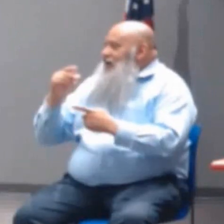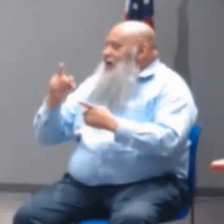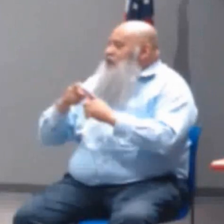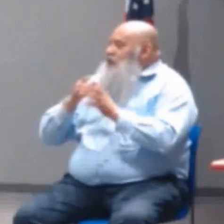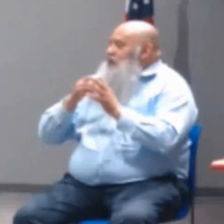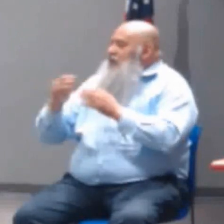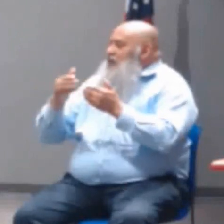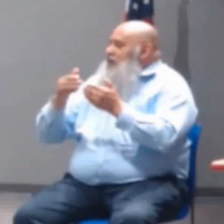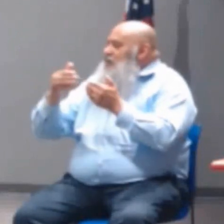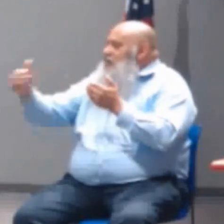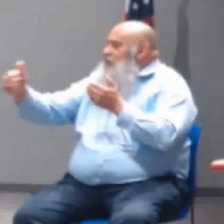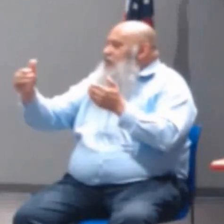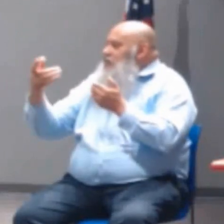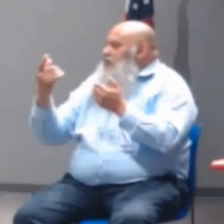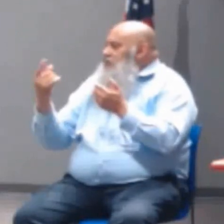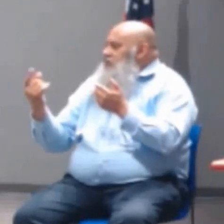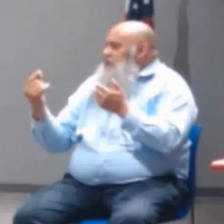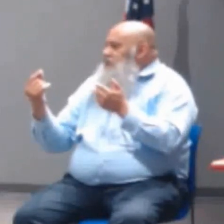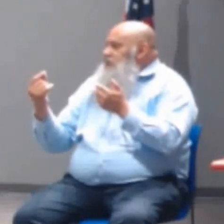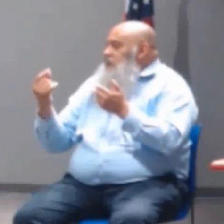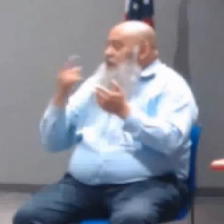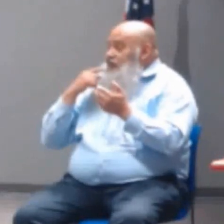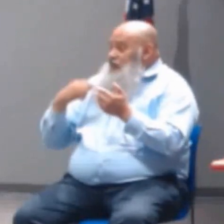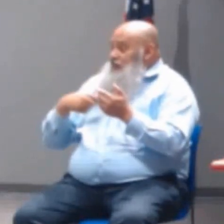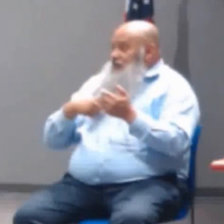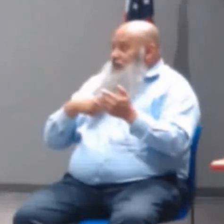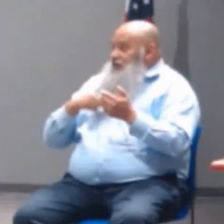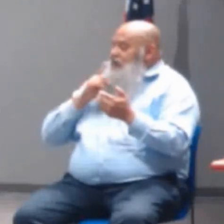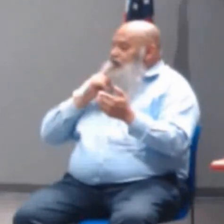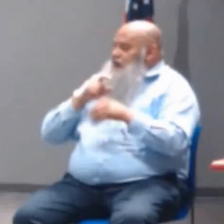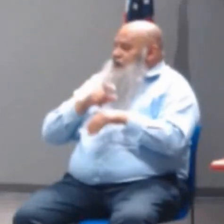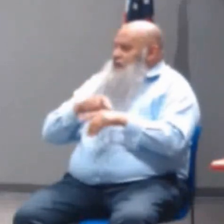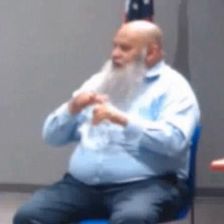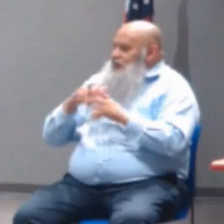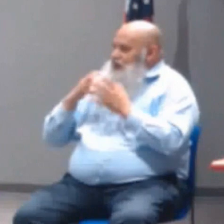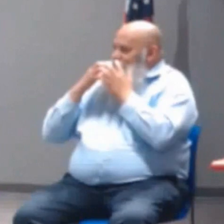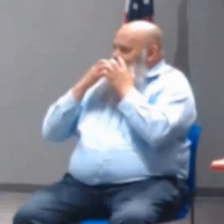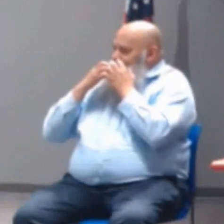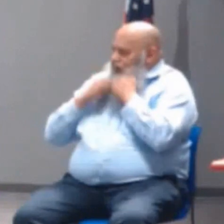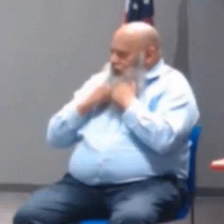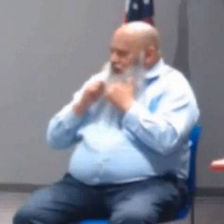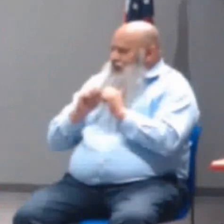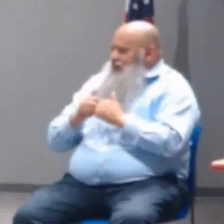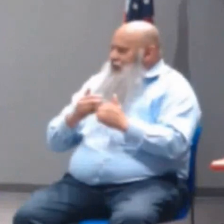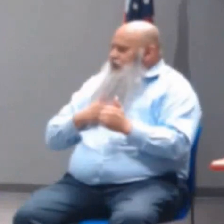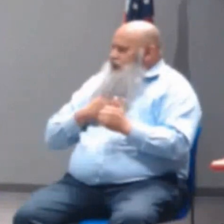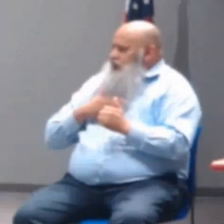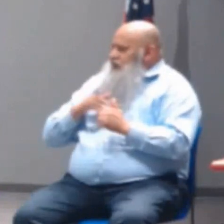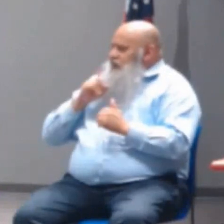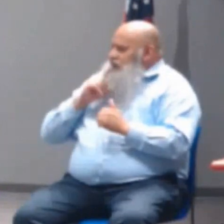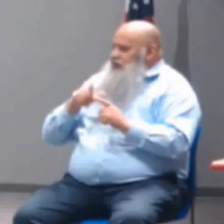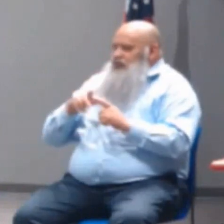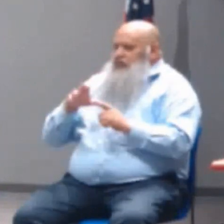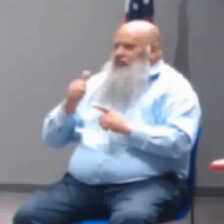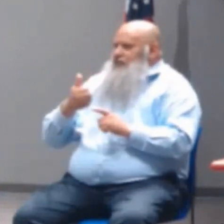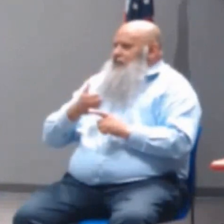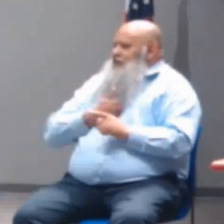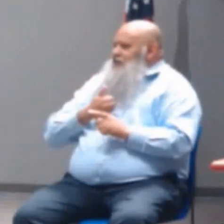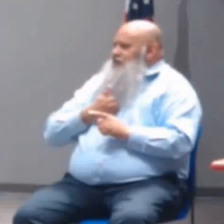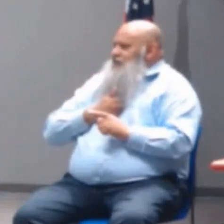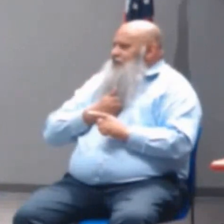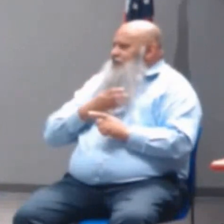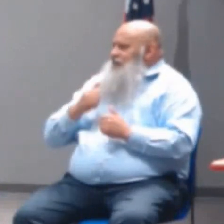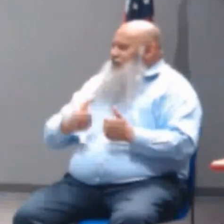done. But for me, it's a time to really embrace how joyous it is to just be myself and to